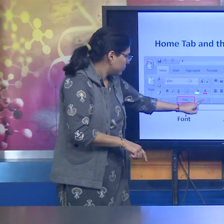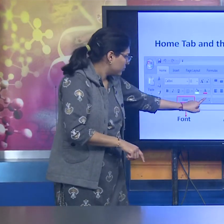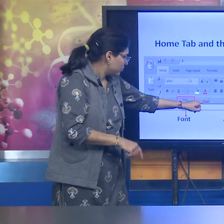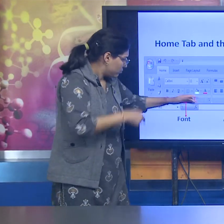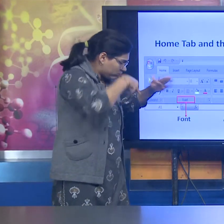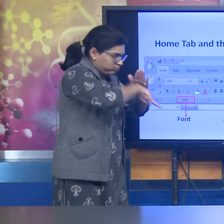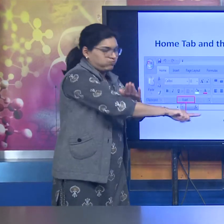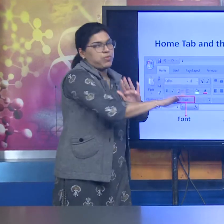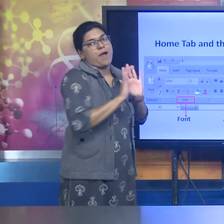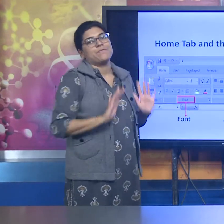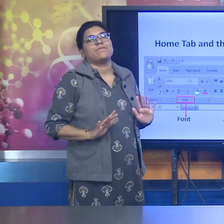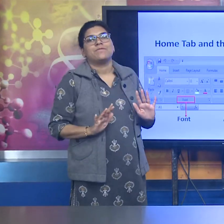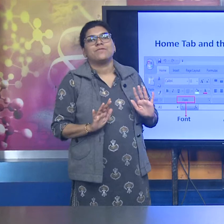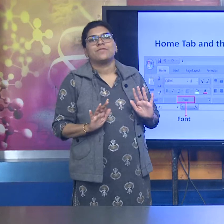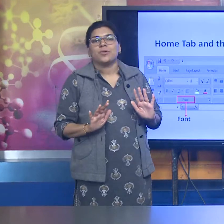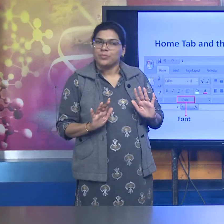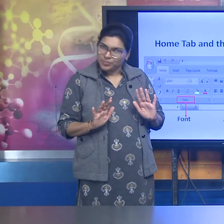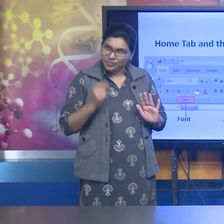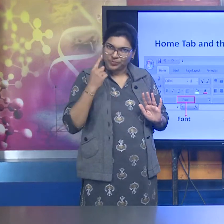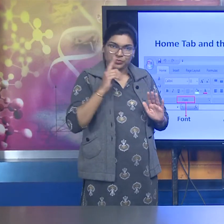In lesson, it is in deep,